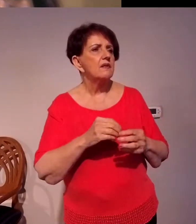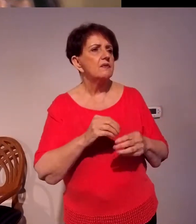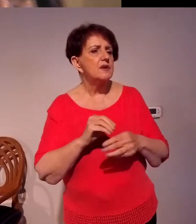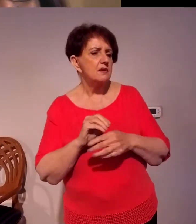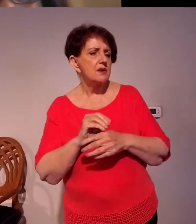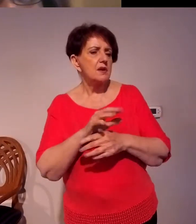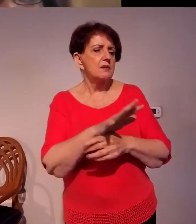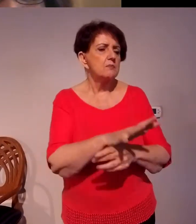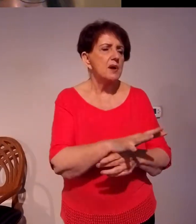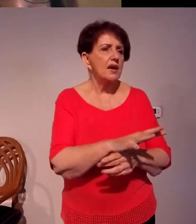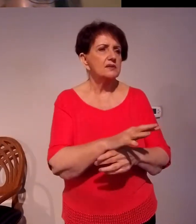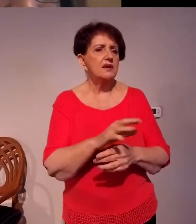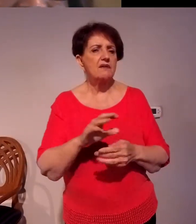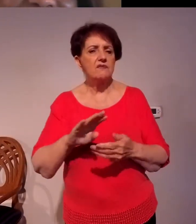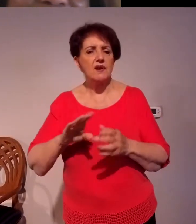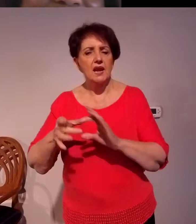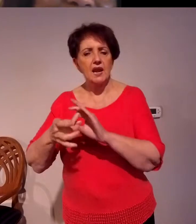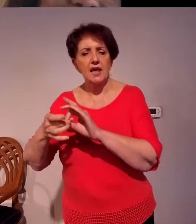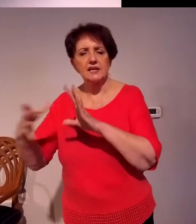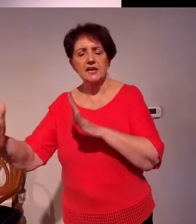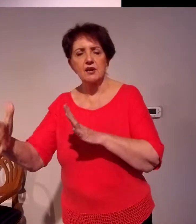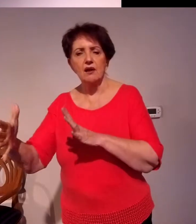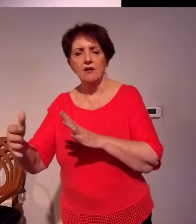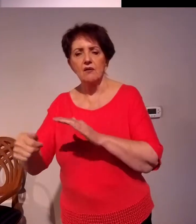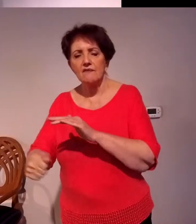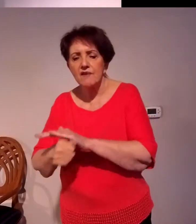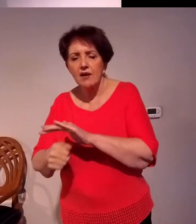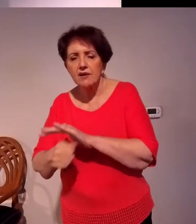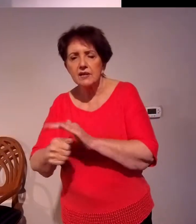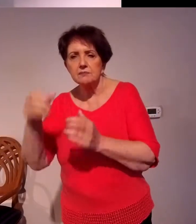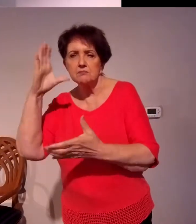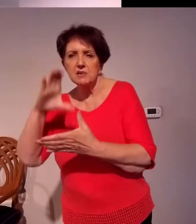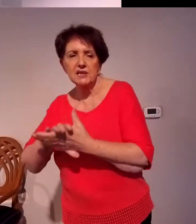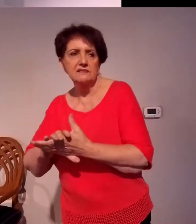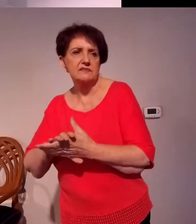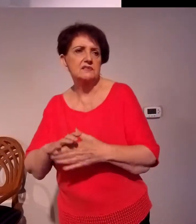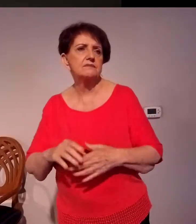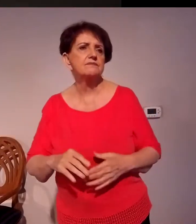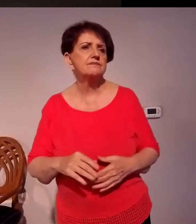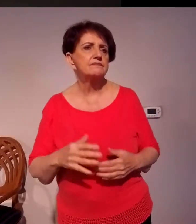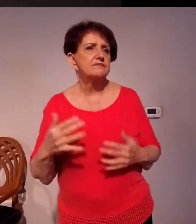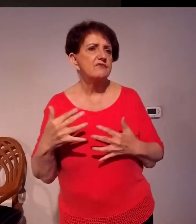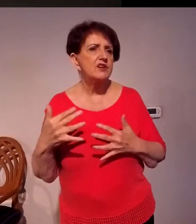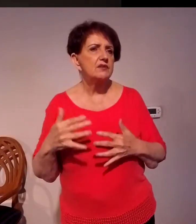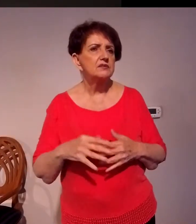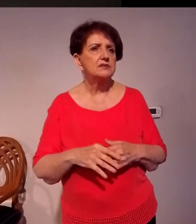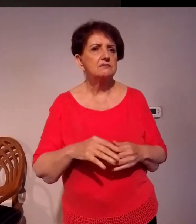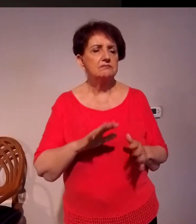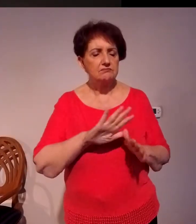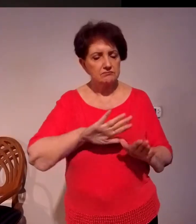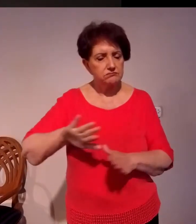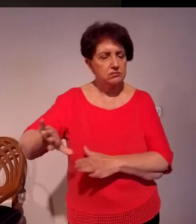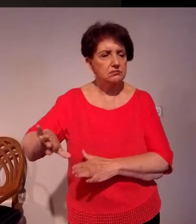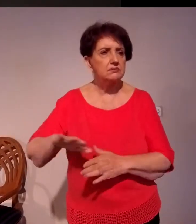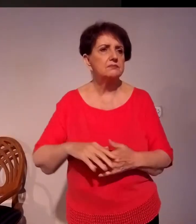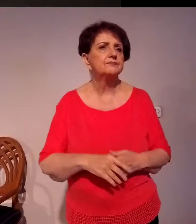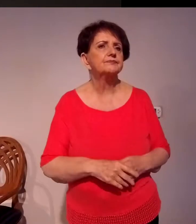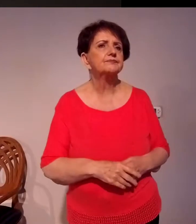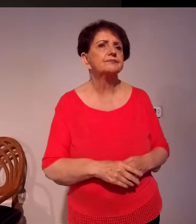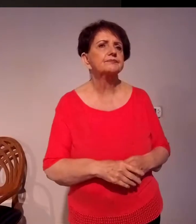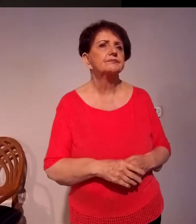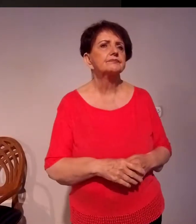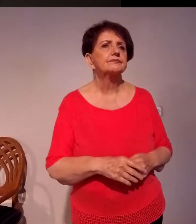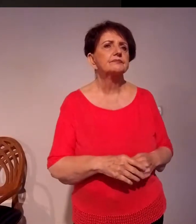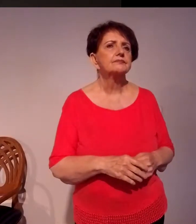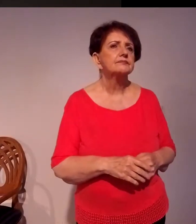beliefs. Beautiful. Thank you. Thanks, Kathy. And there was a hand right over here, somewhere in the middle.